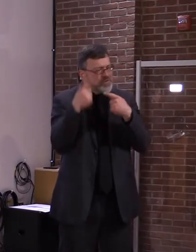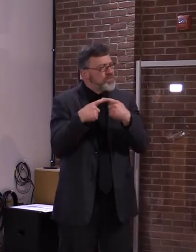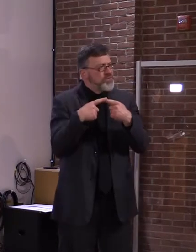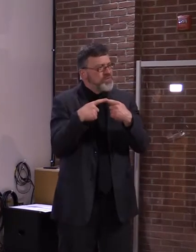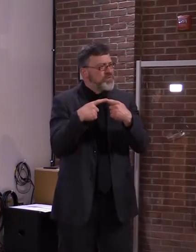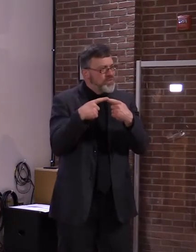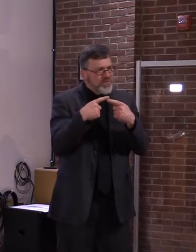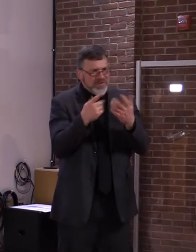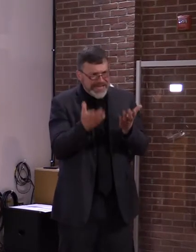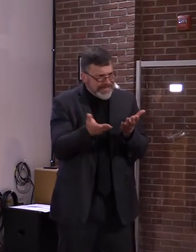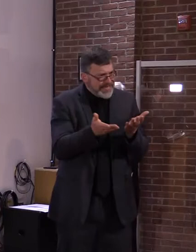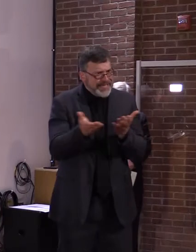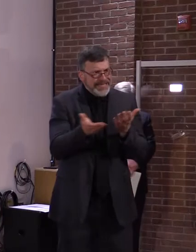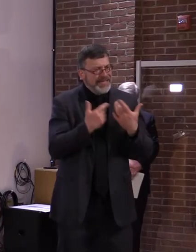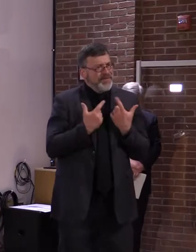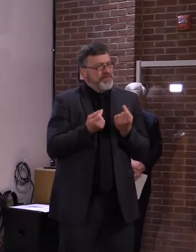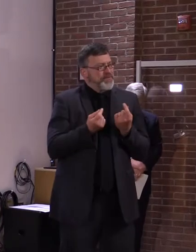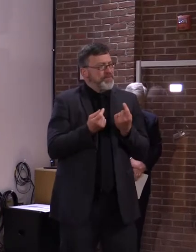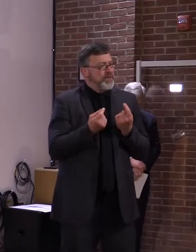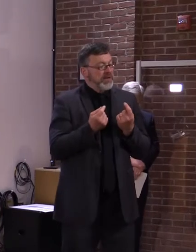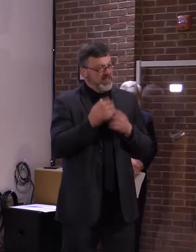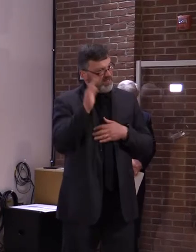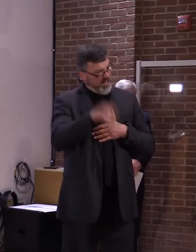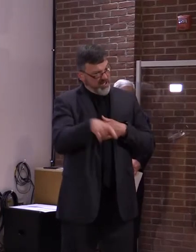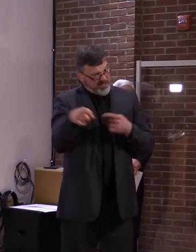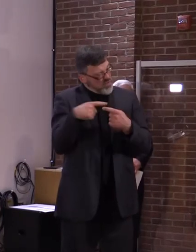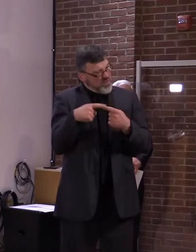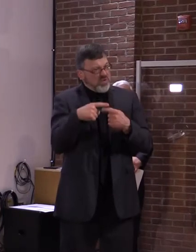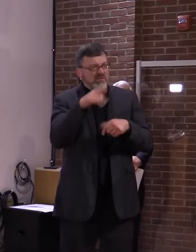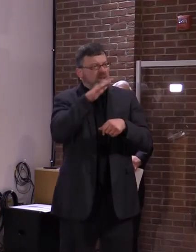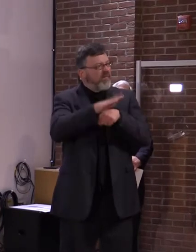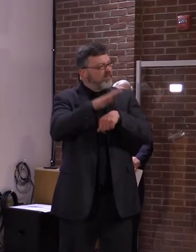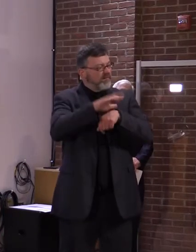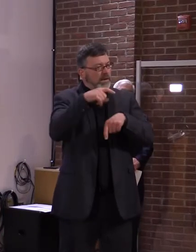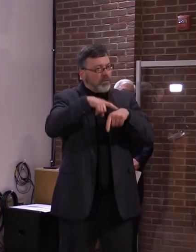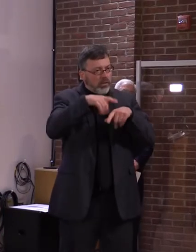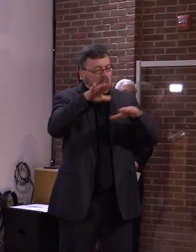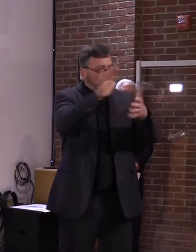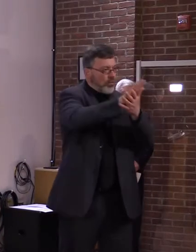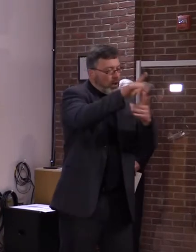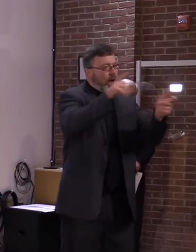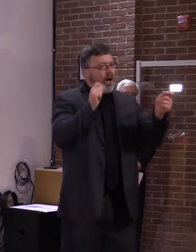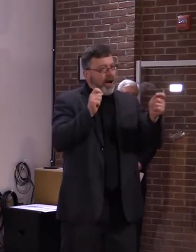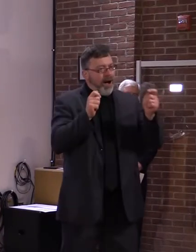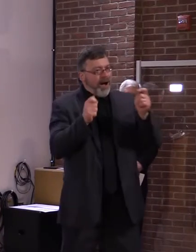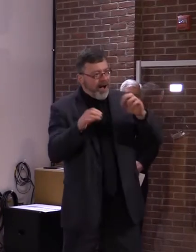measures. There's simply not enough time in the year for schools to adopt new procedures.